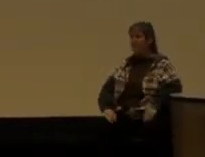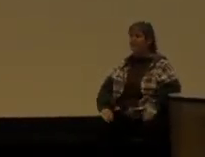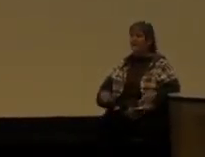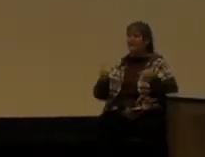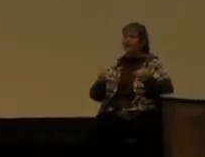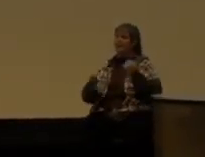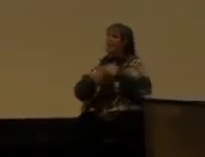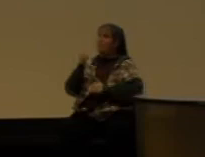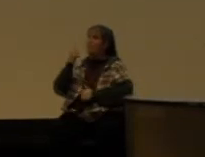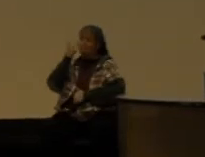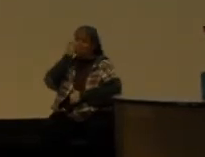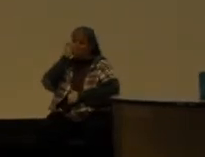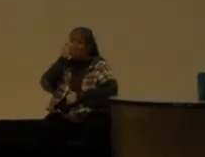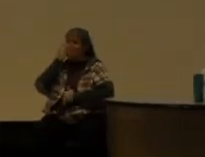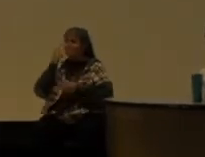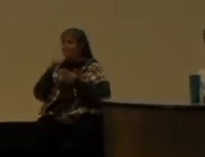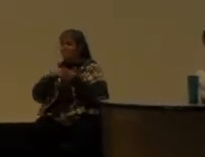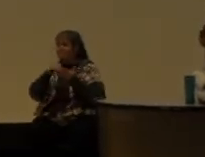we've seen in the last lab.